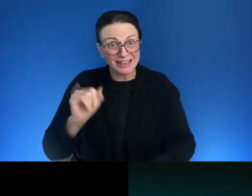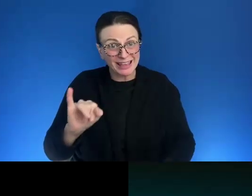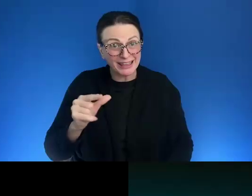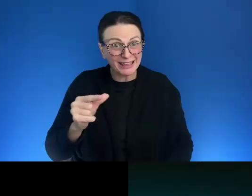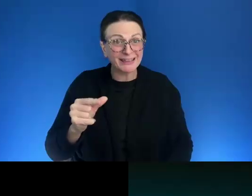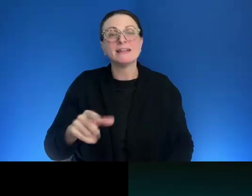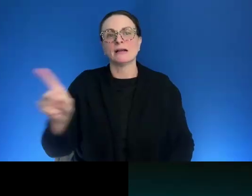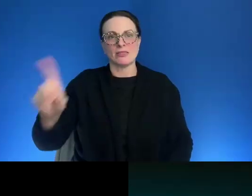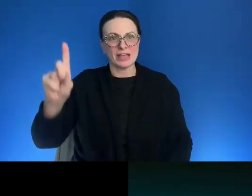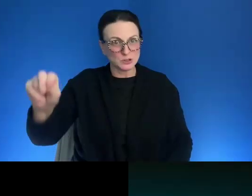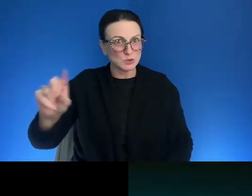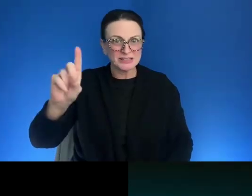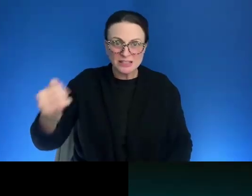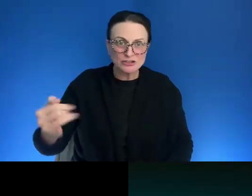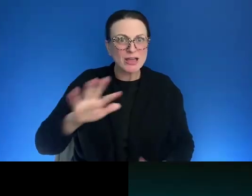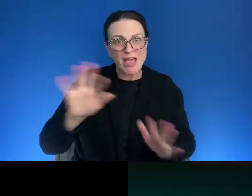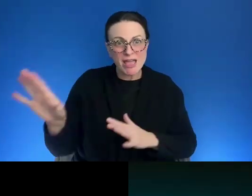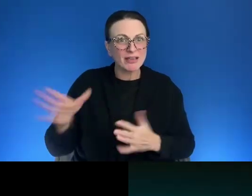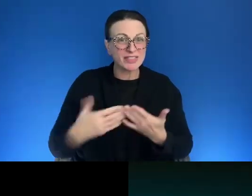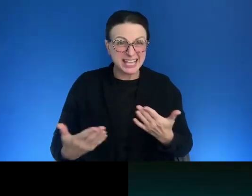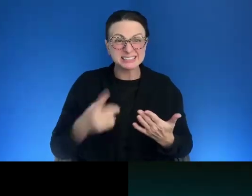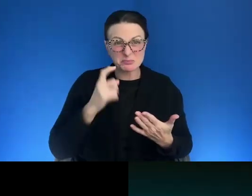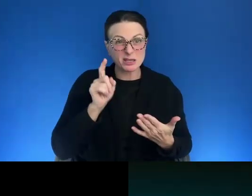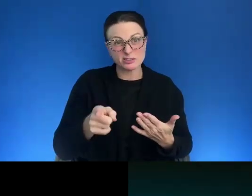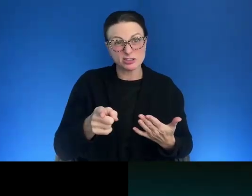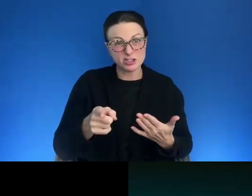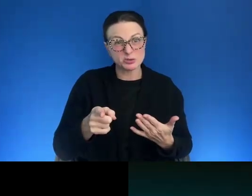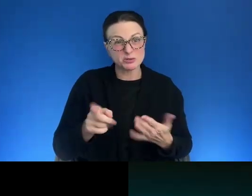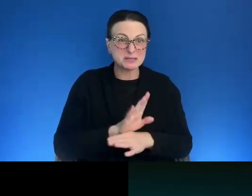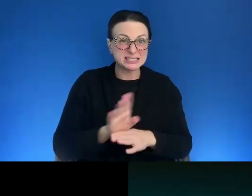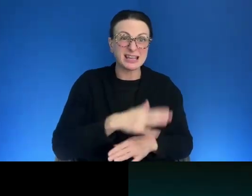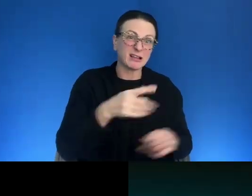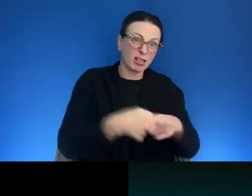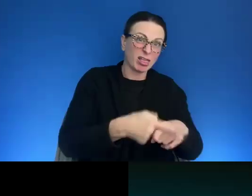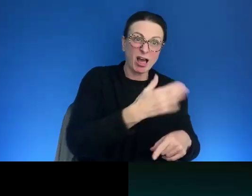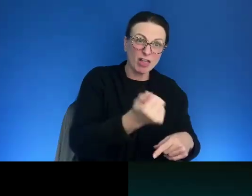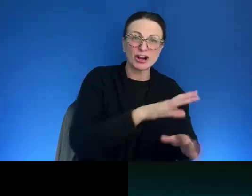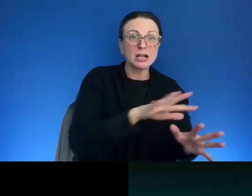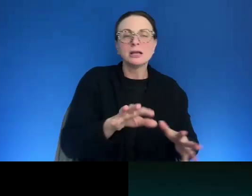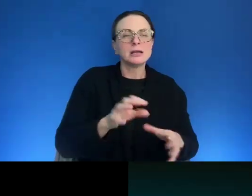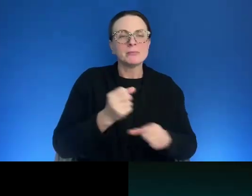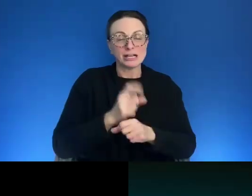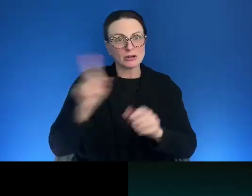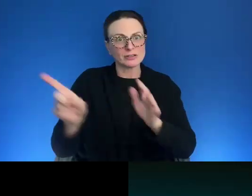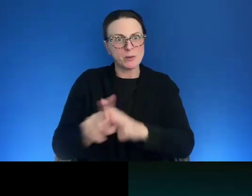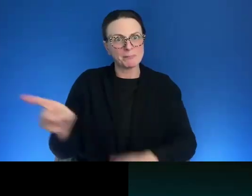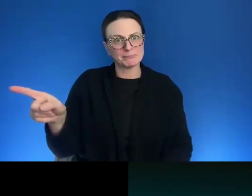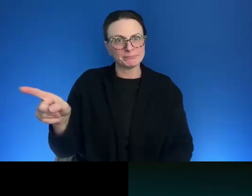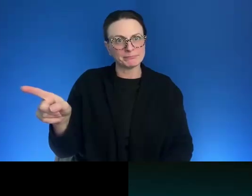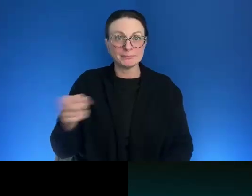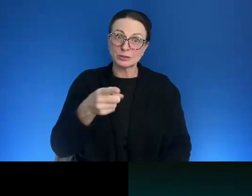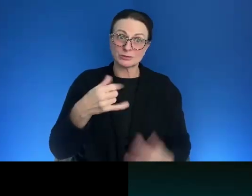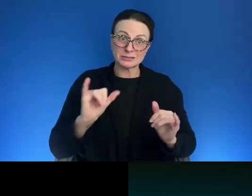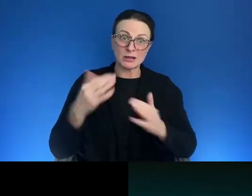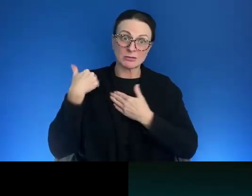they go do the DJ thing because you're busy at another event or something. You have to make sure they show up. You're still the